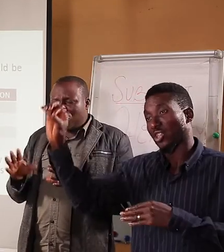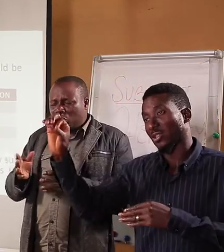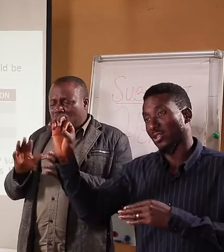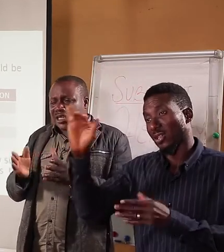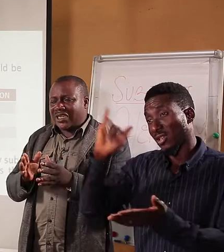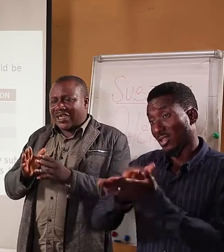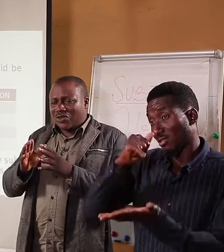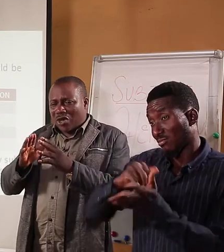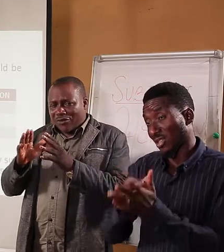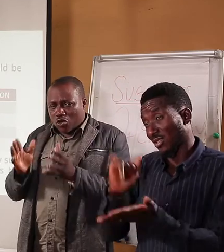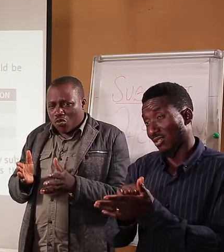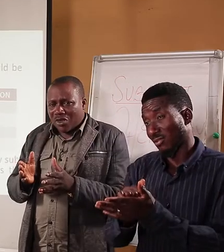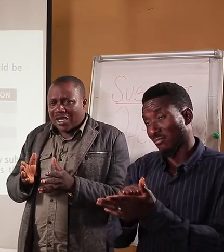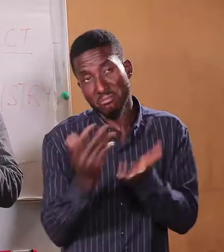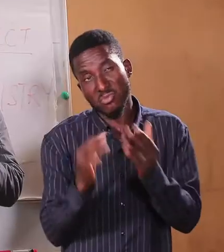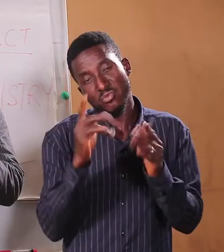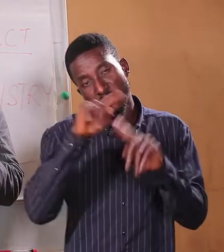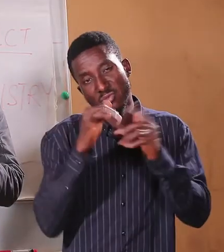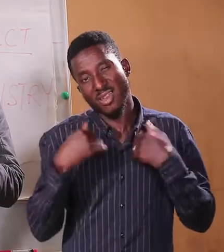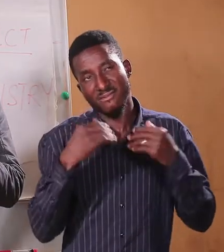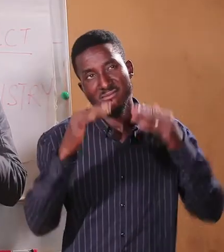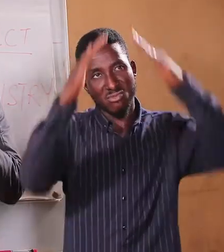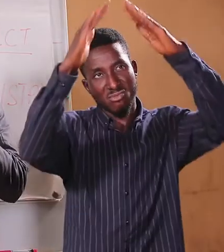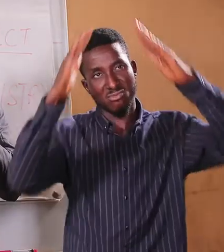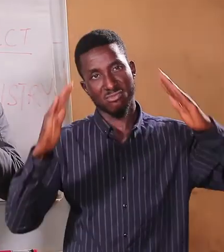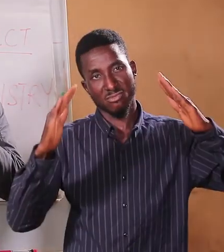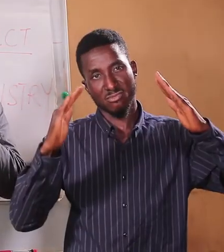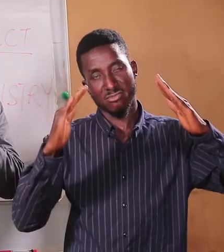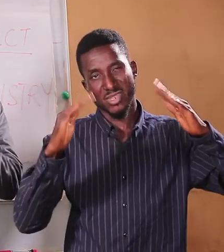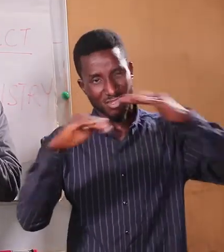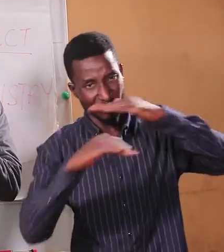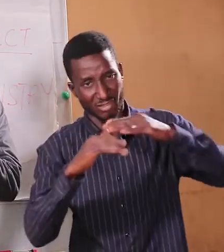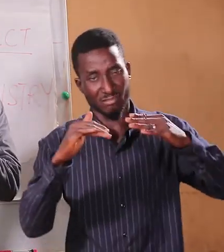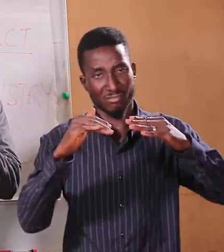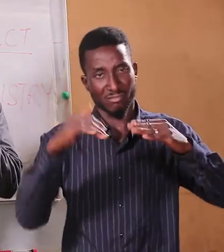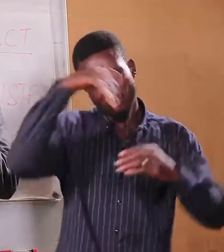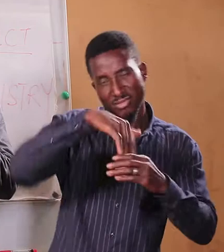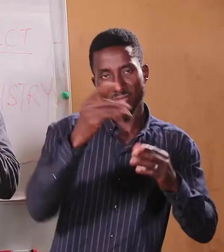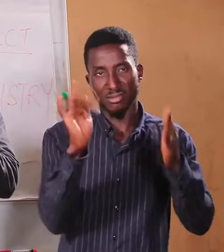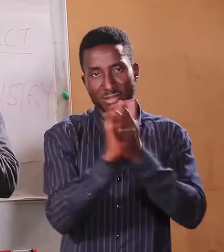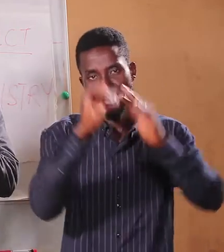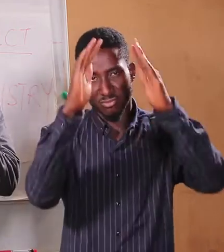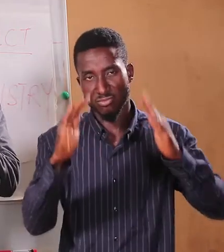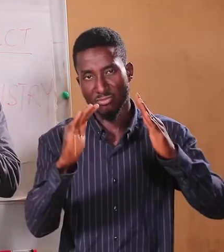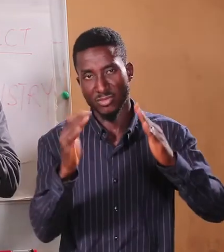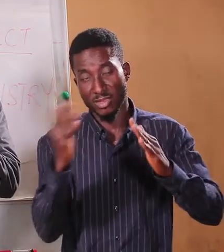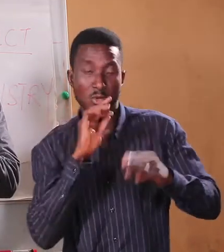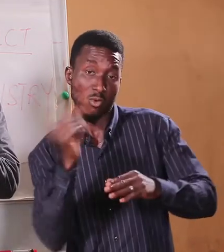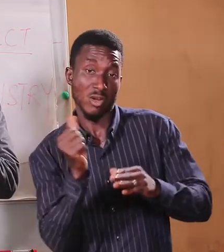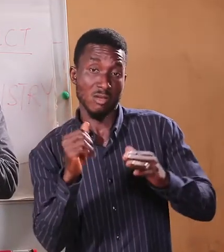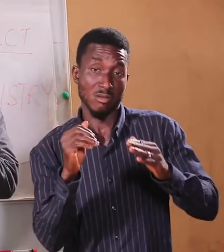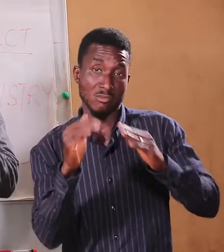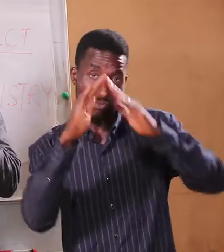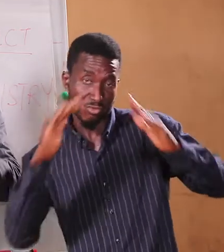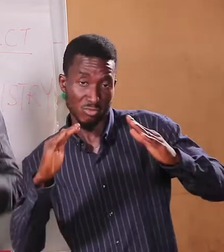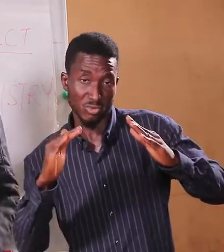inside it is more or less like you have a room, and inside that room there are other rooms inside it. So those other rooms, we describe them in